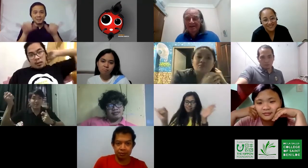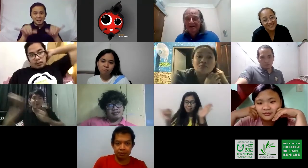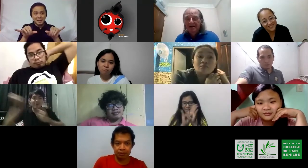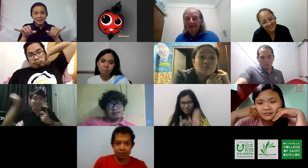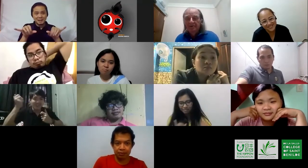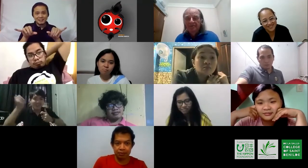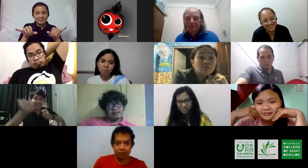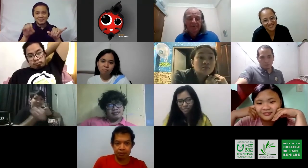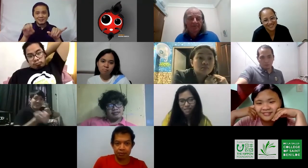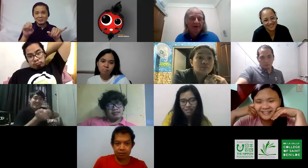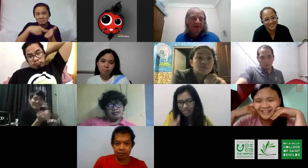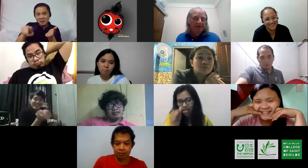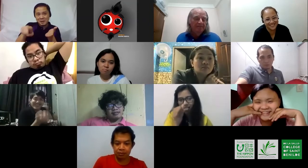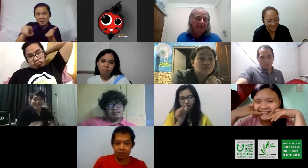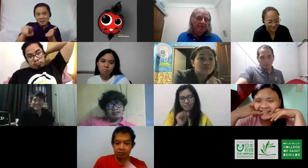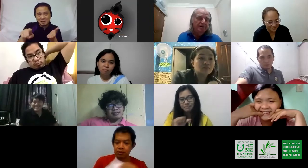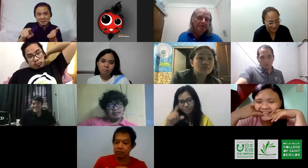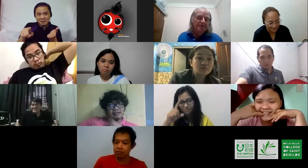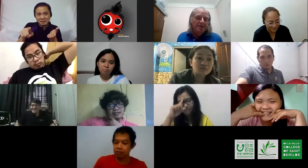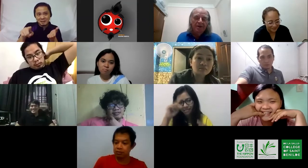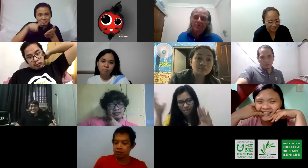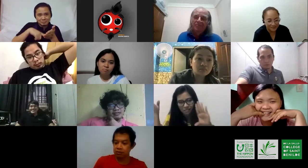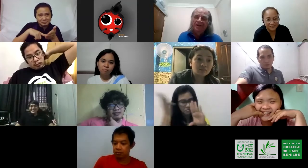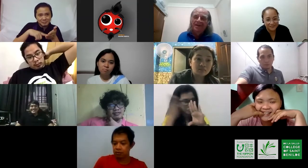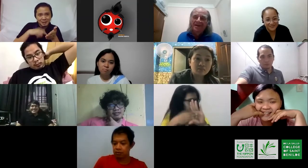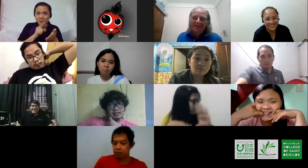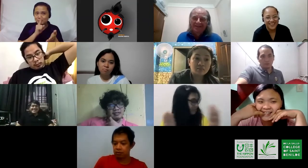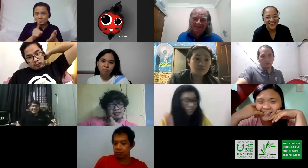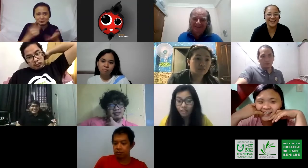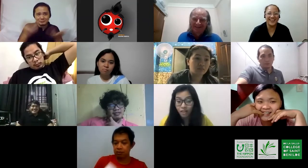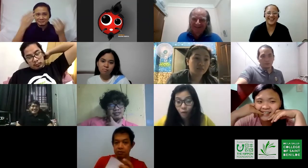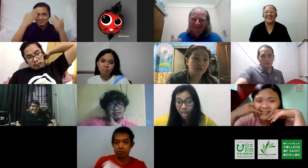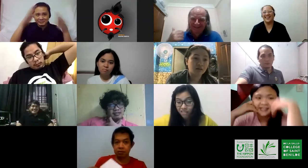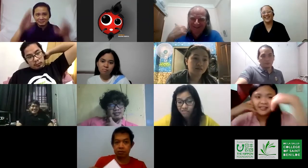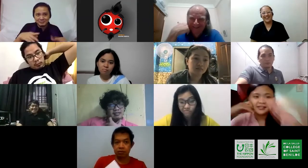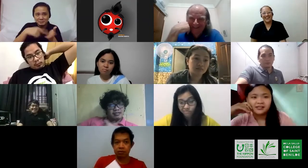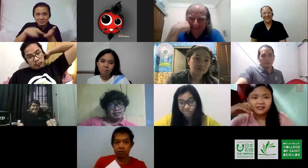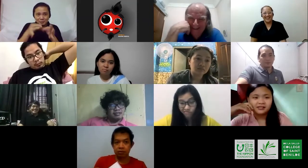I don't know if I can guarantee that, but hopefully you can.